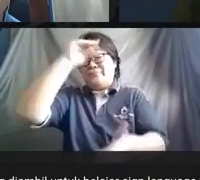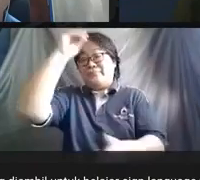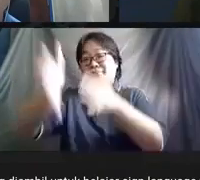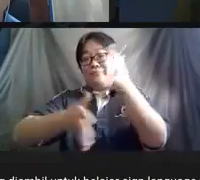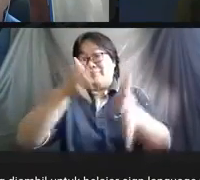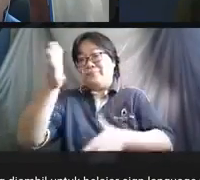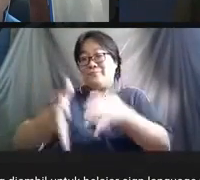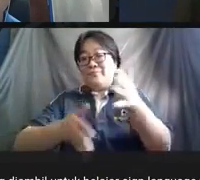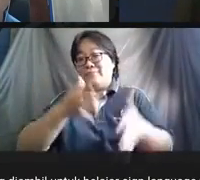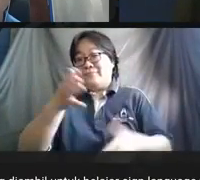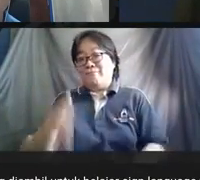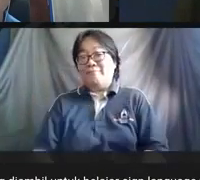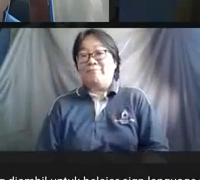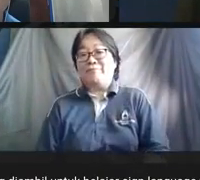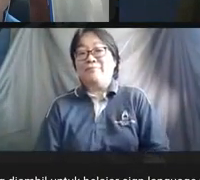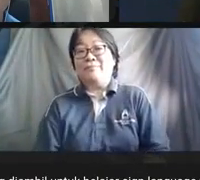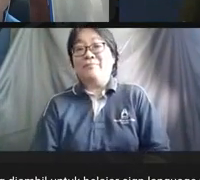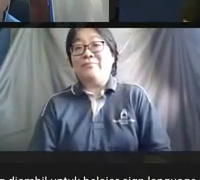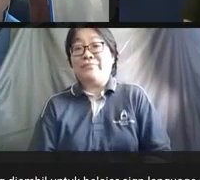is